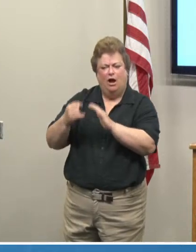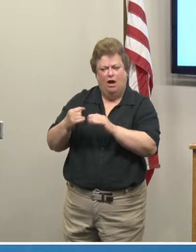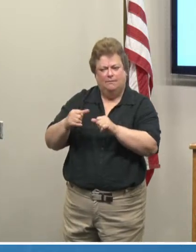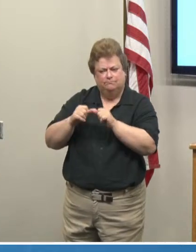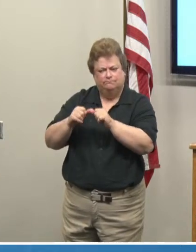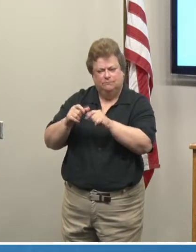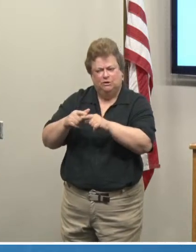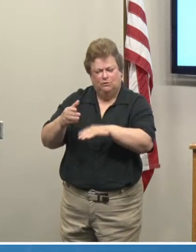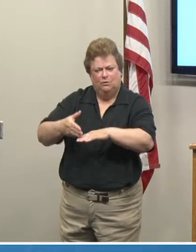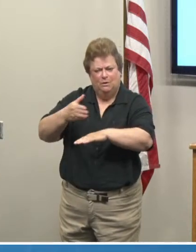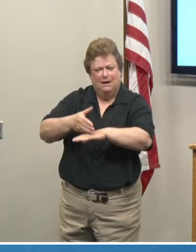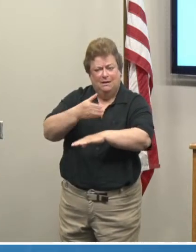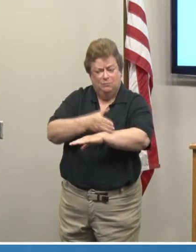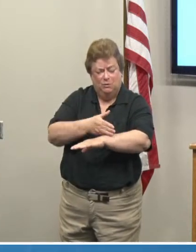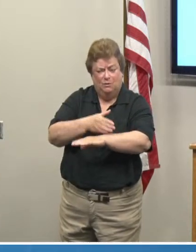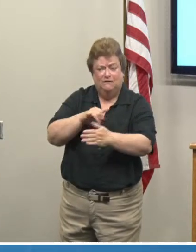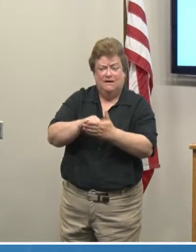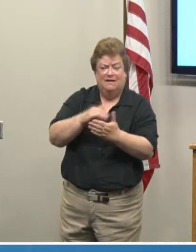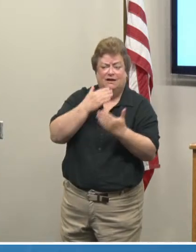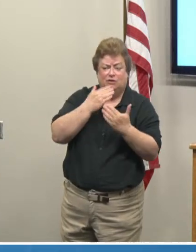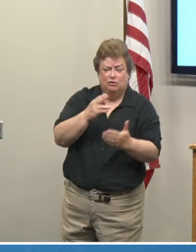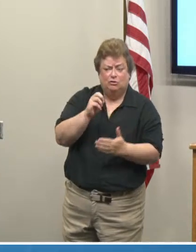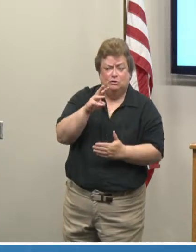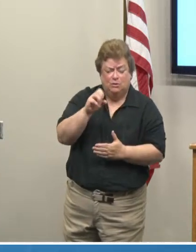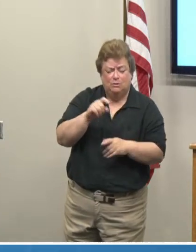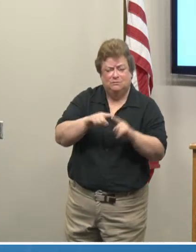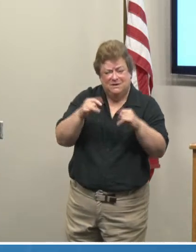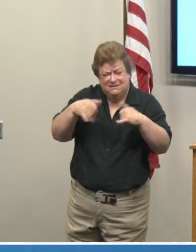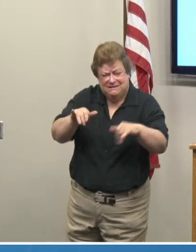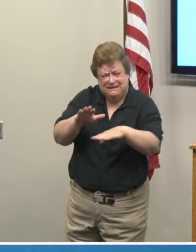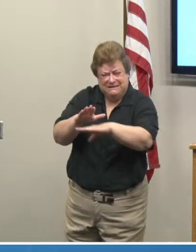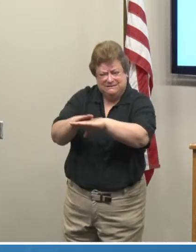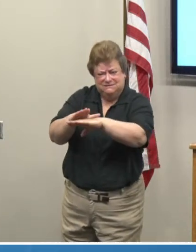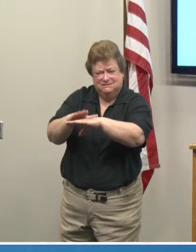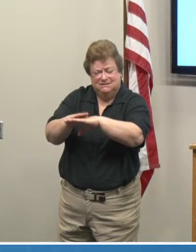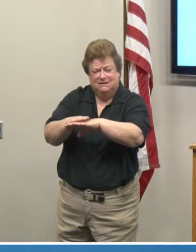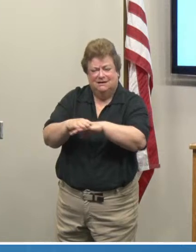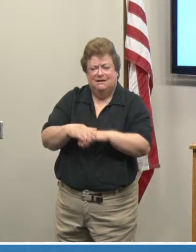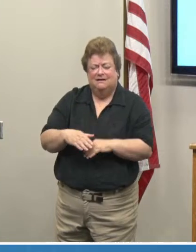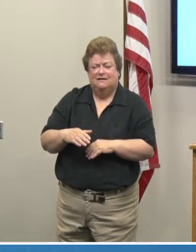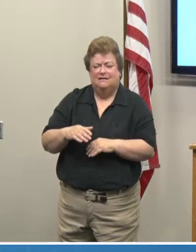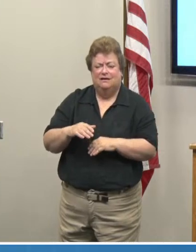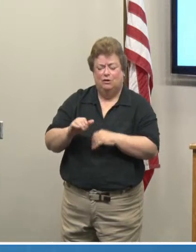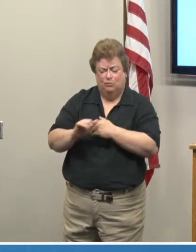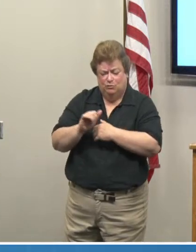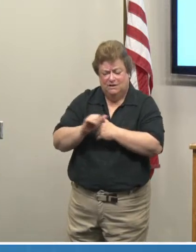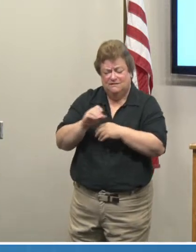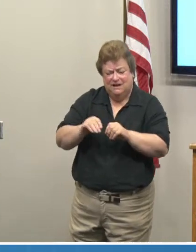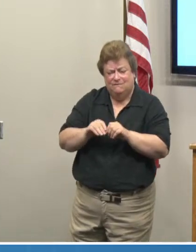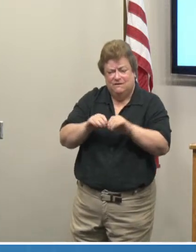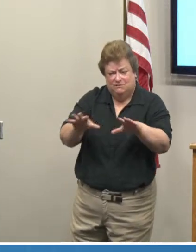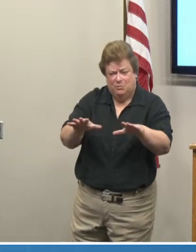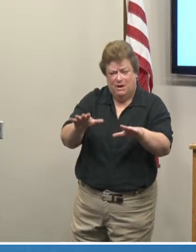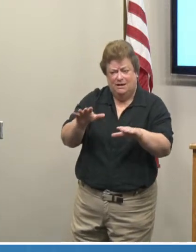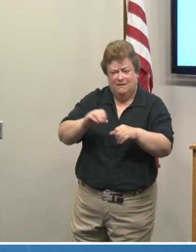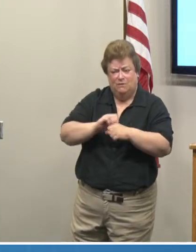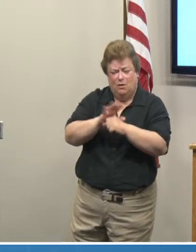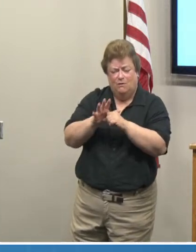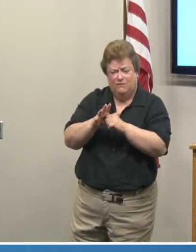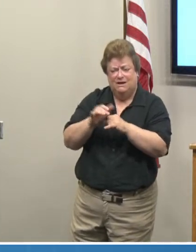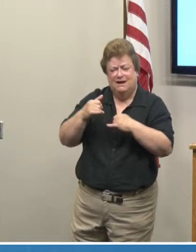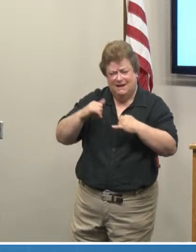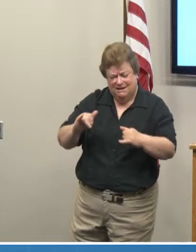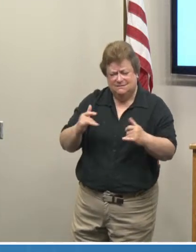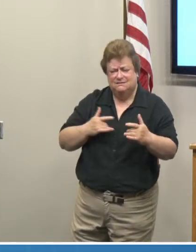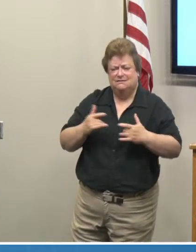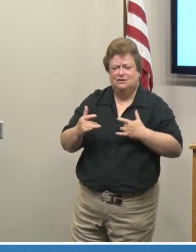improve. And this good news comes with a word of caution. The risk of COVID-19 spread in our community remains a concern, and